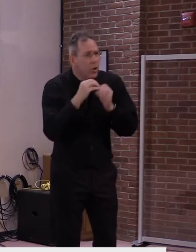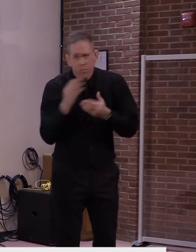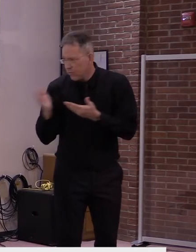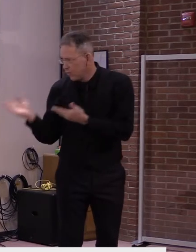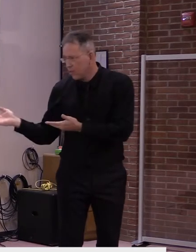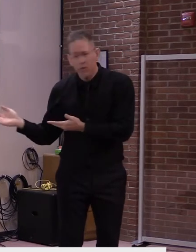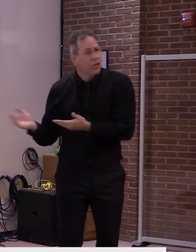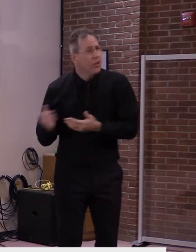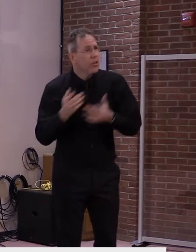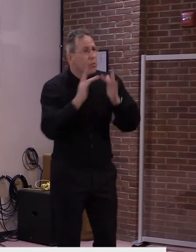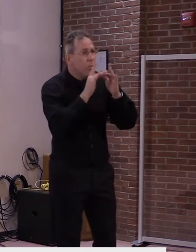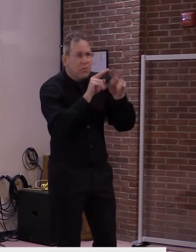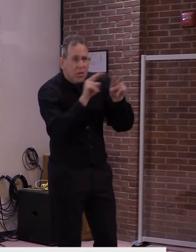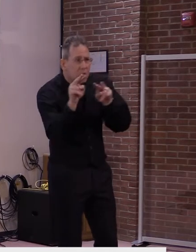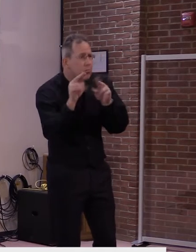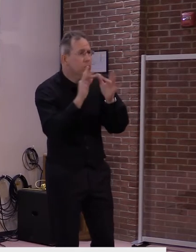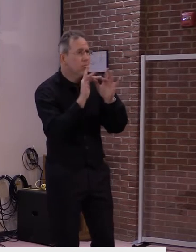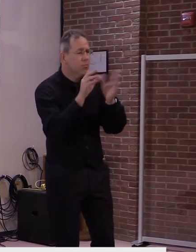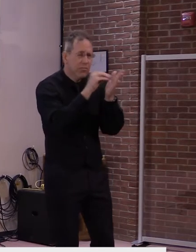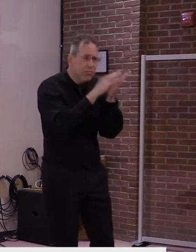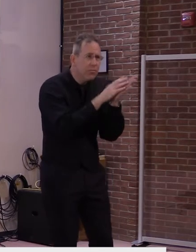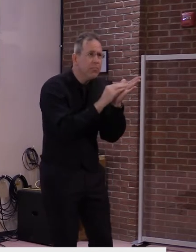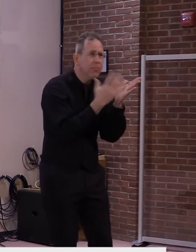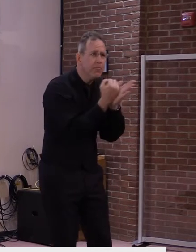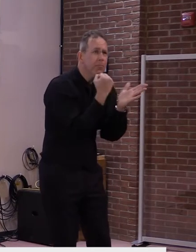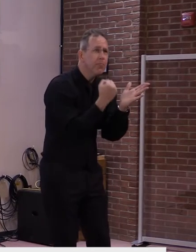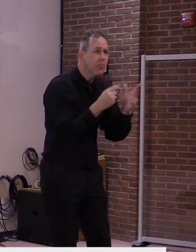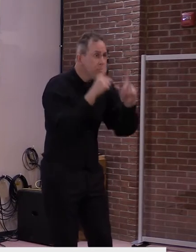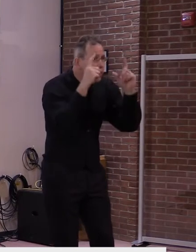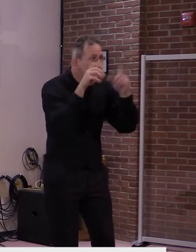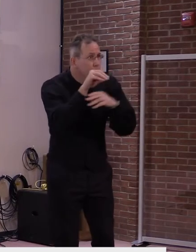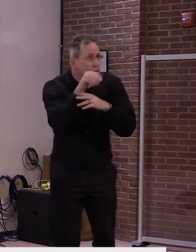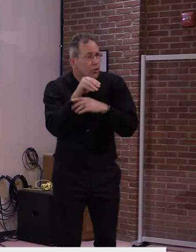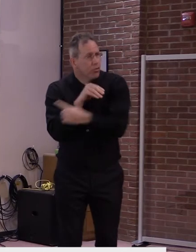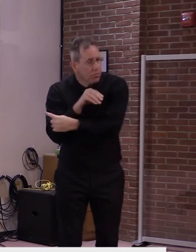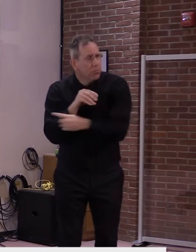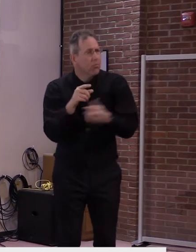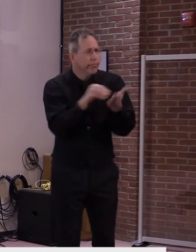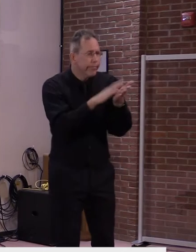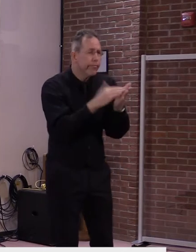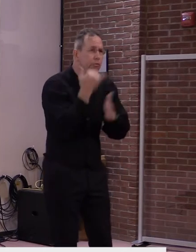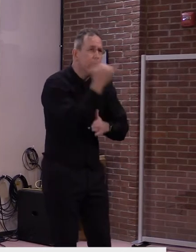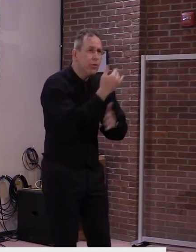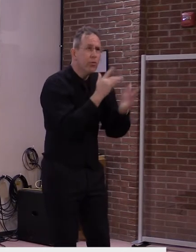healthvermont.gov/myvaccine or call our registration call center at